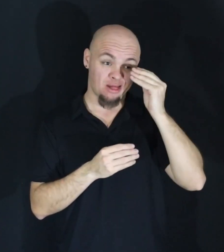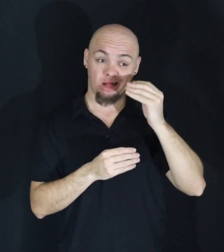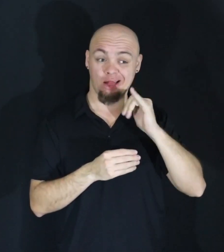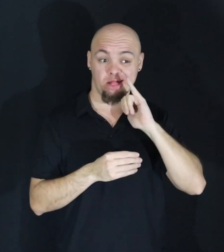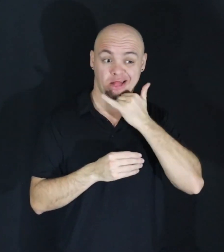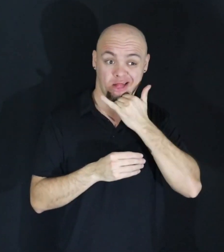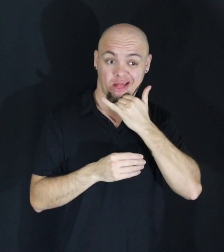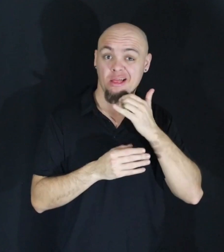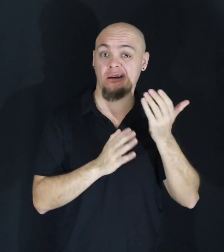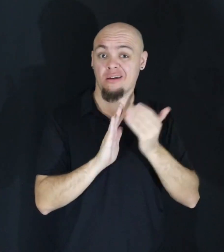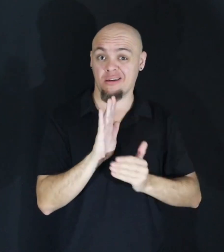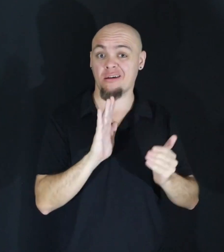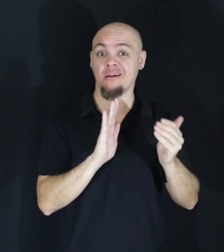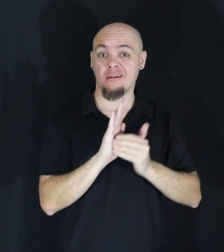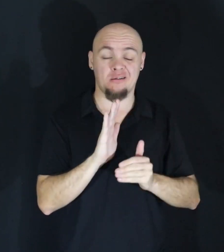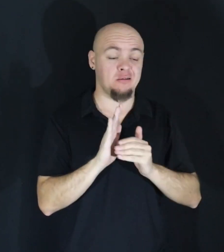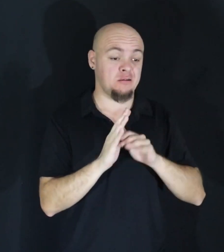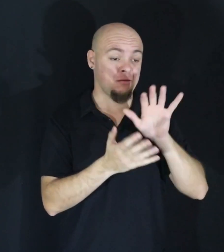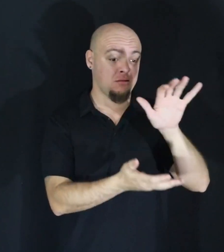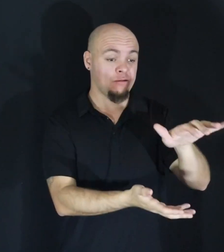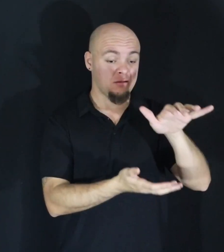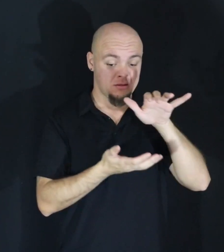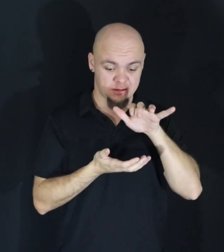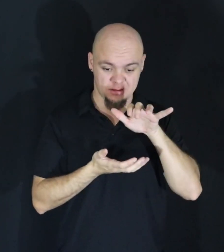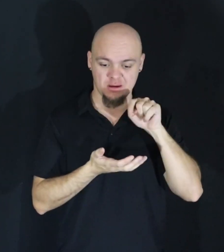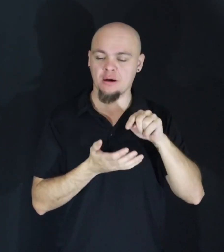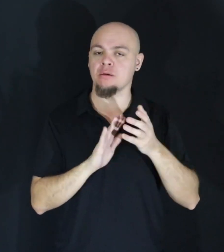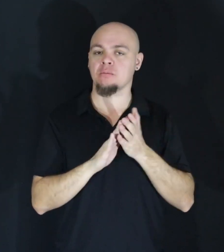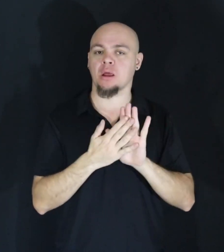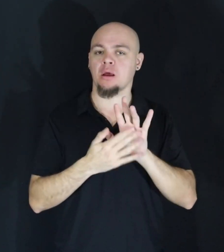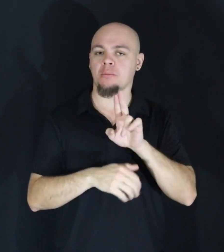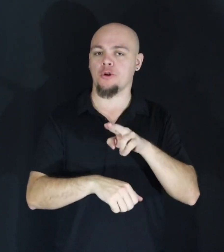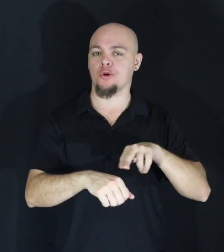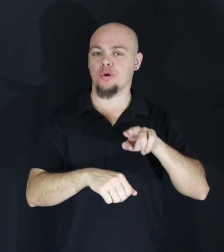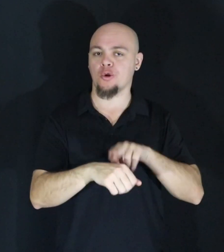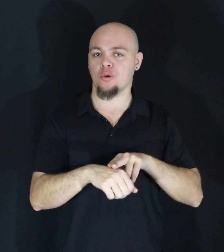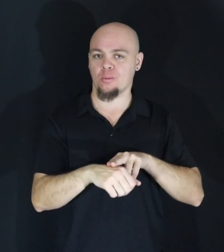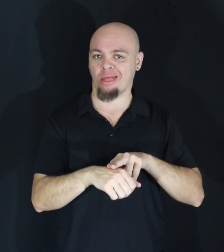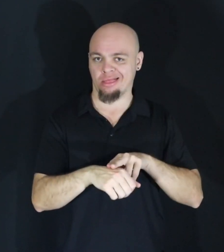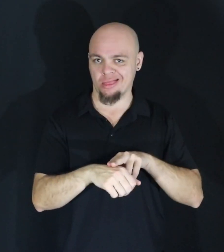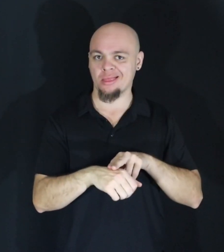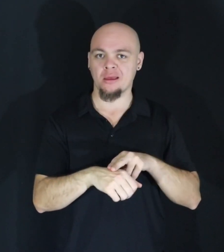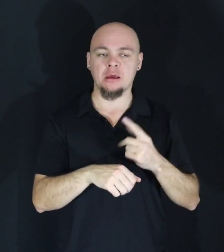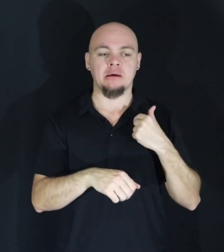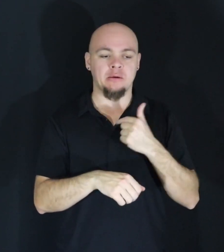ways over and over again. We've become addicted to these emotions.